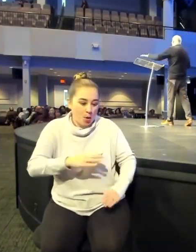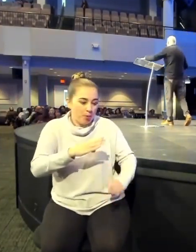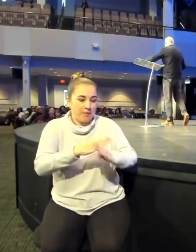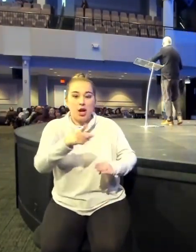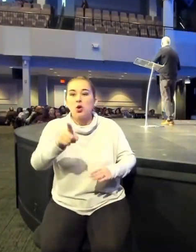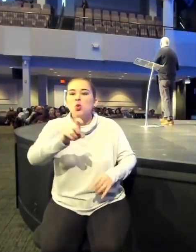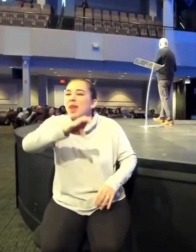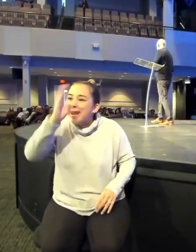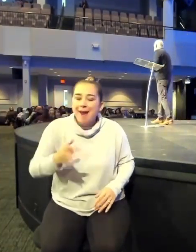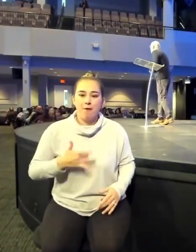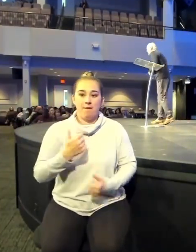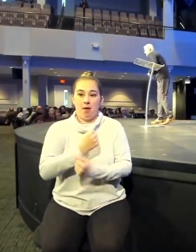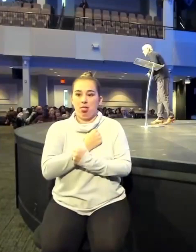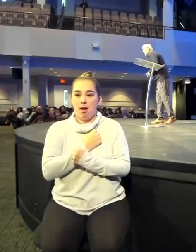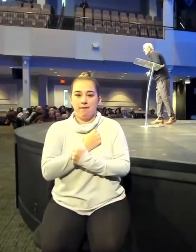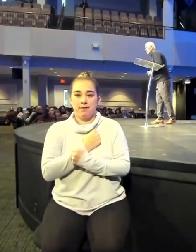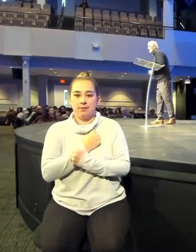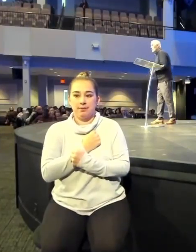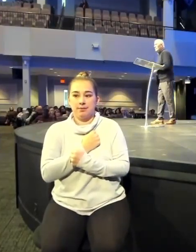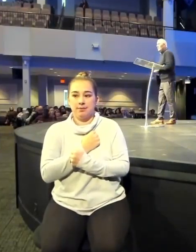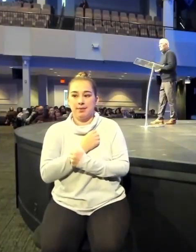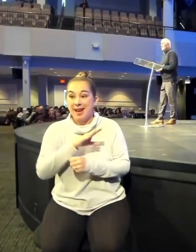ever feeling any love for anyone.